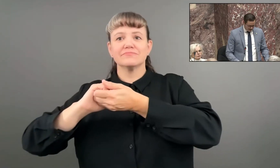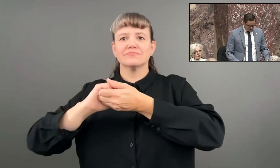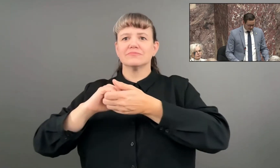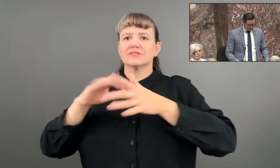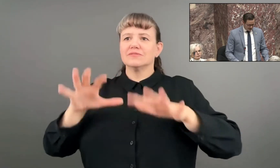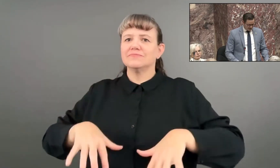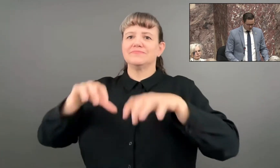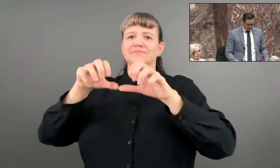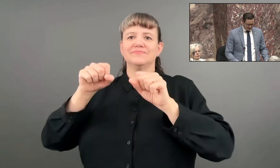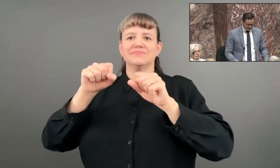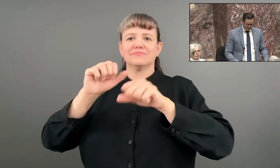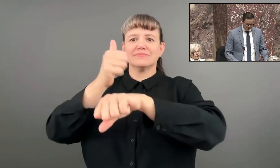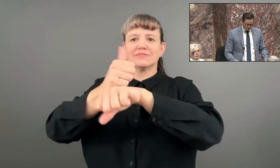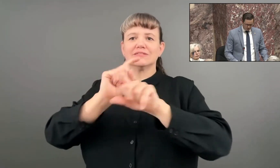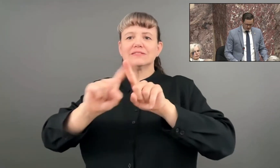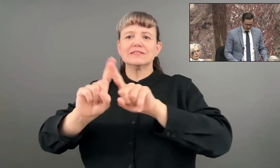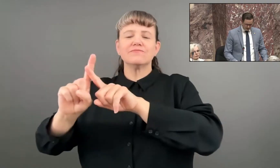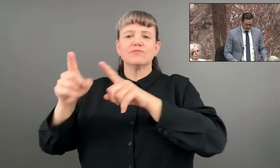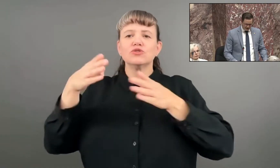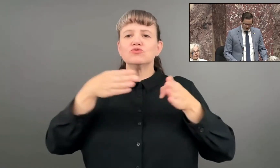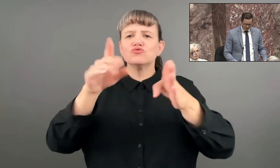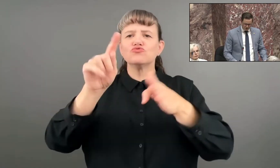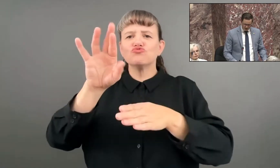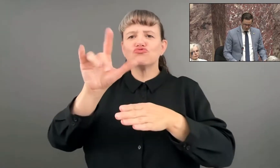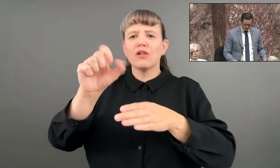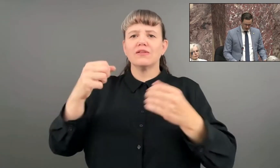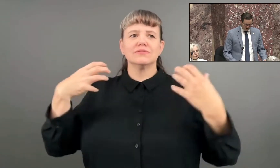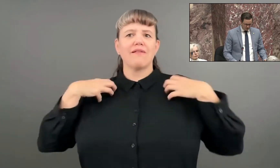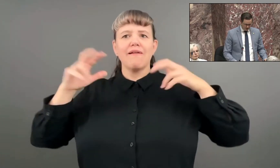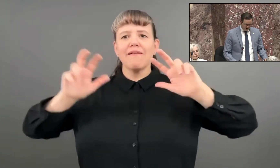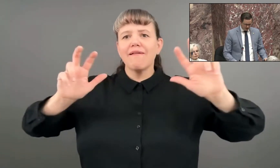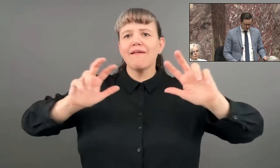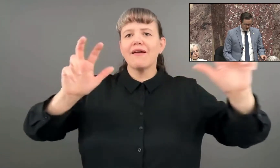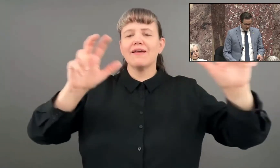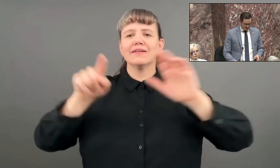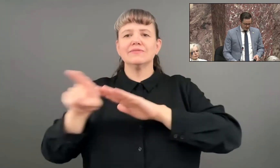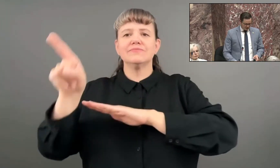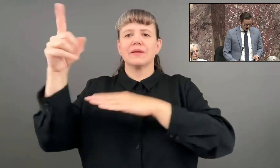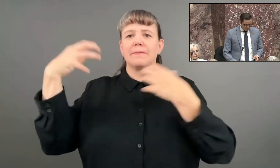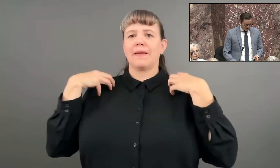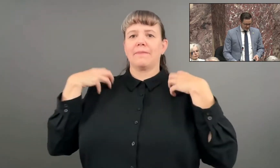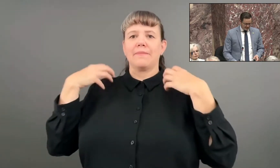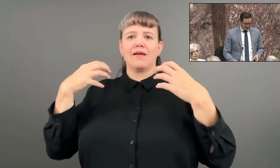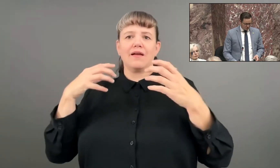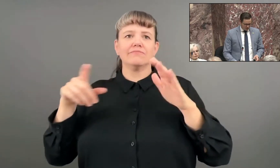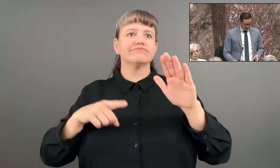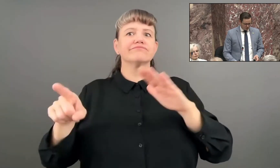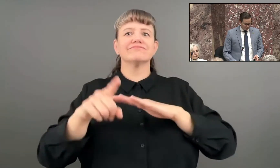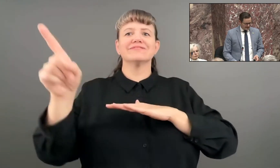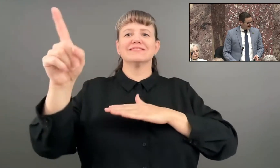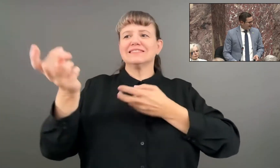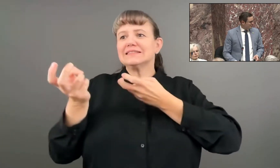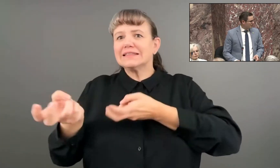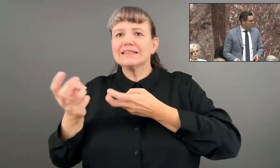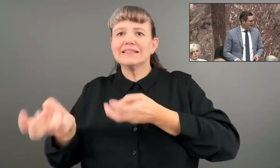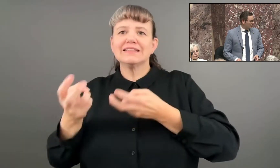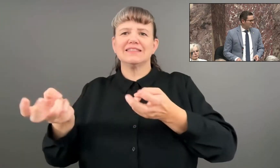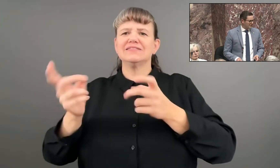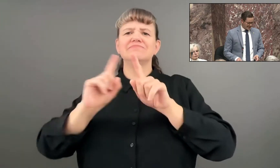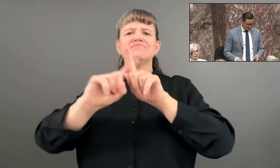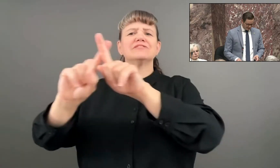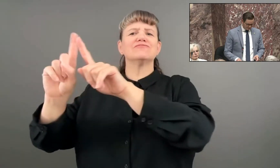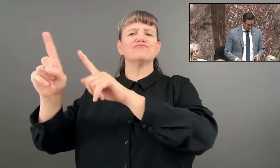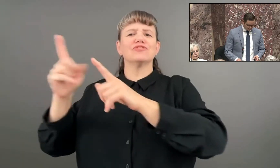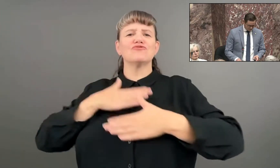biking, hiking, backcountry skiing, sport climbing, and other non-motorized recreation that showcase the incredible landscapes